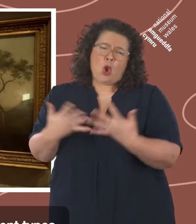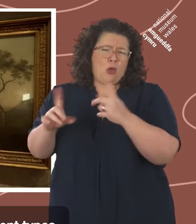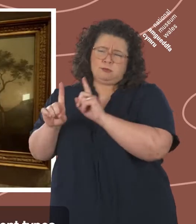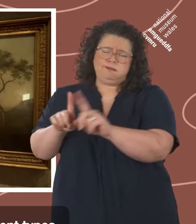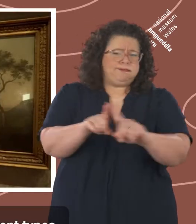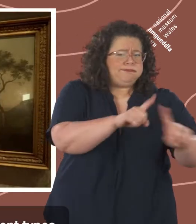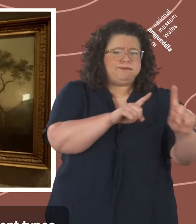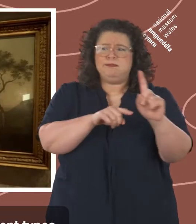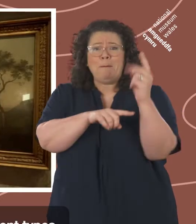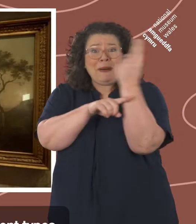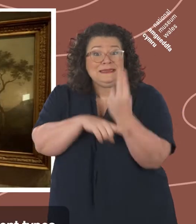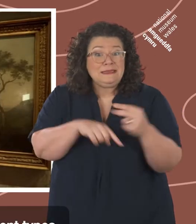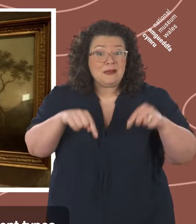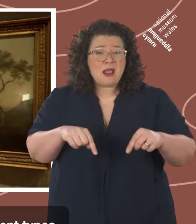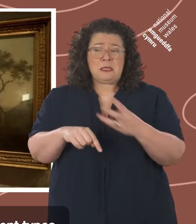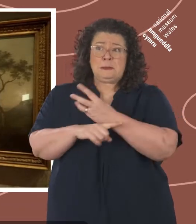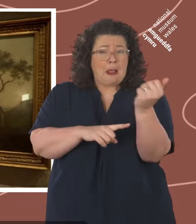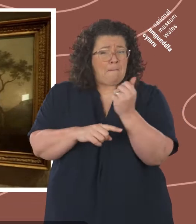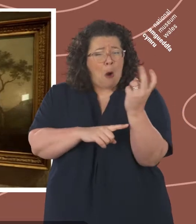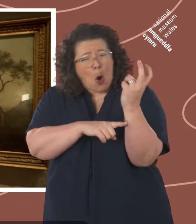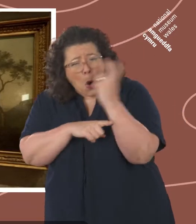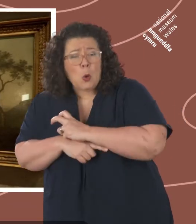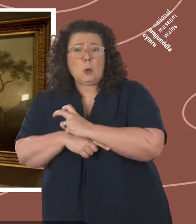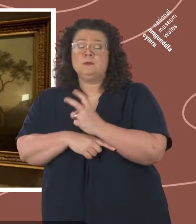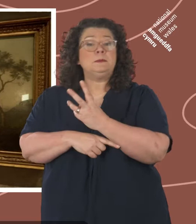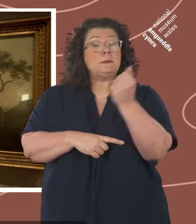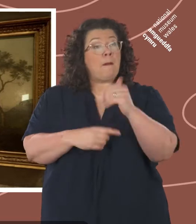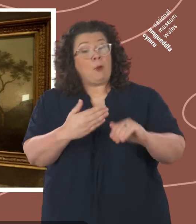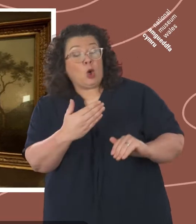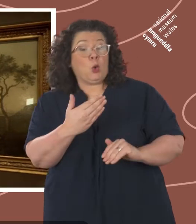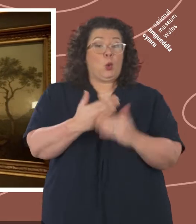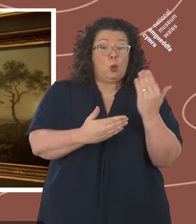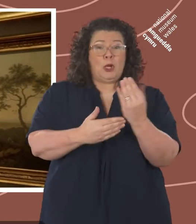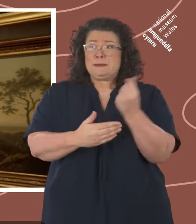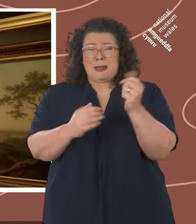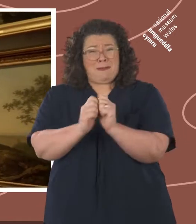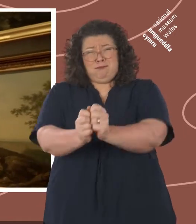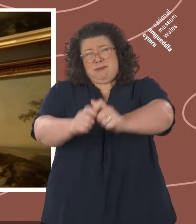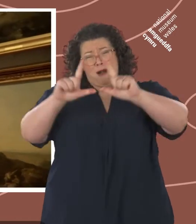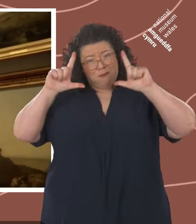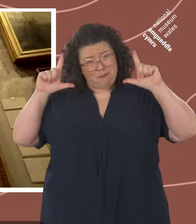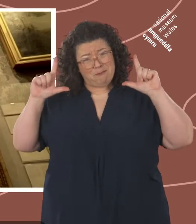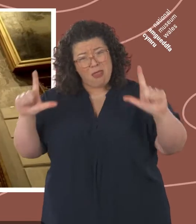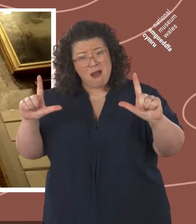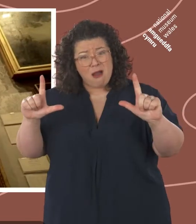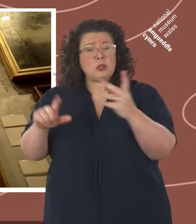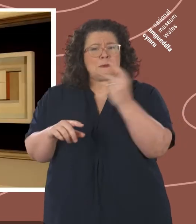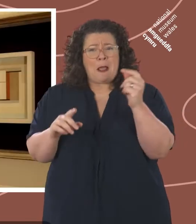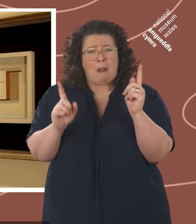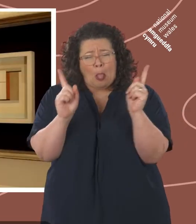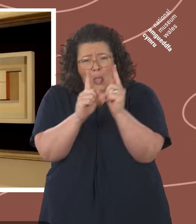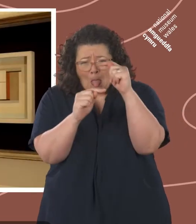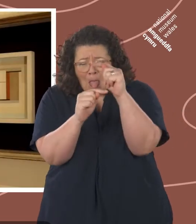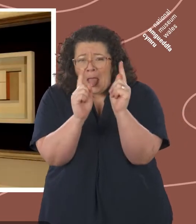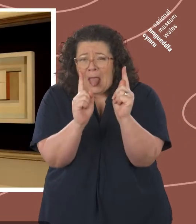There are lots of different types of paintings here. Some are very old and some are new. Some of them are huge and